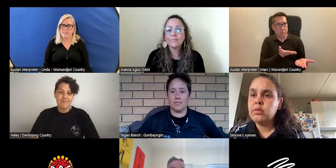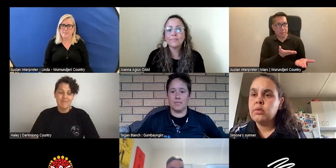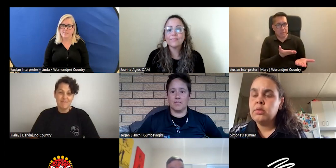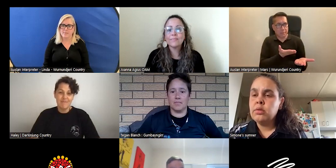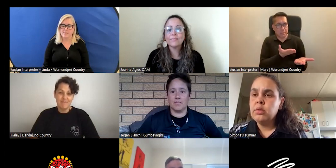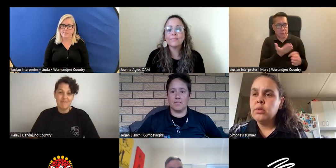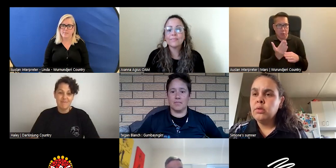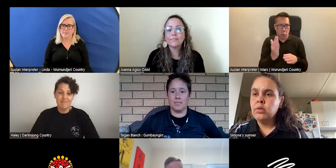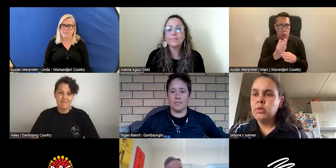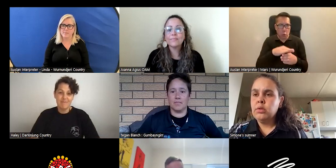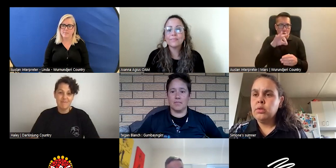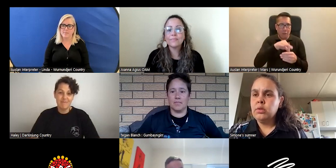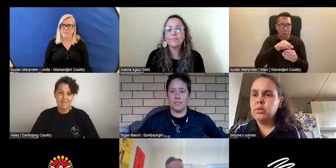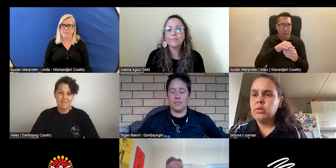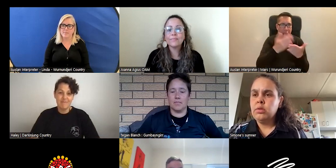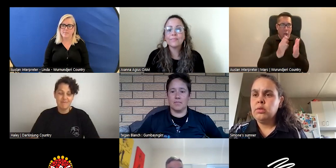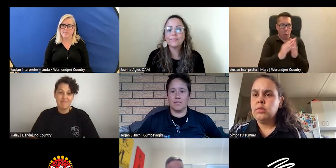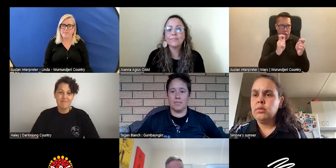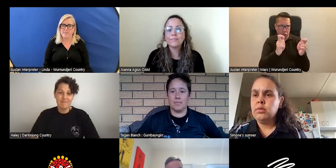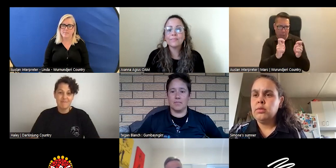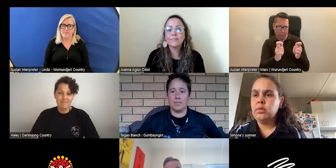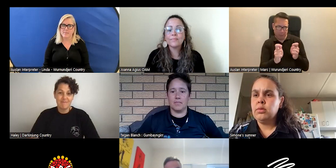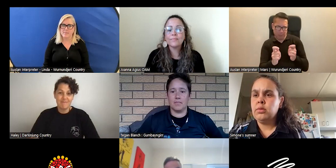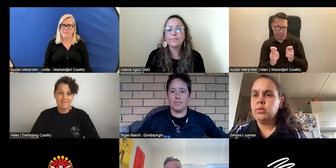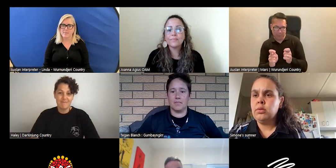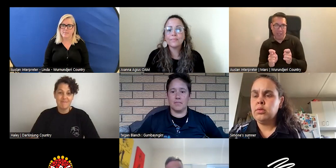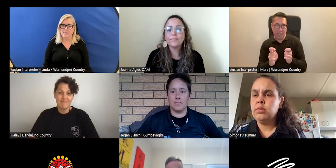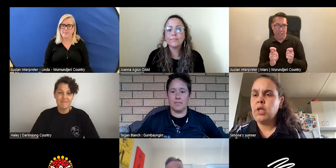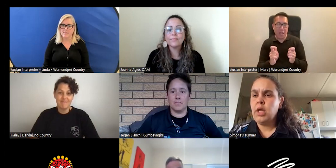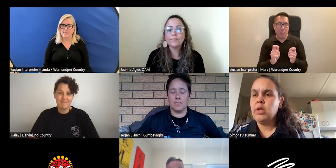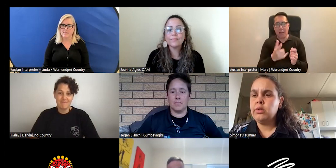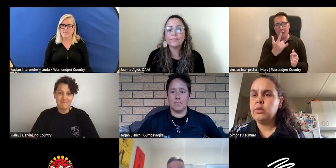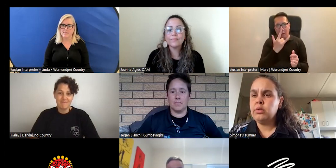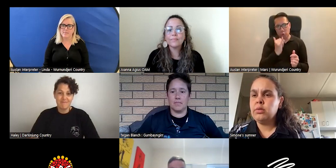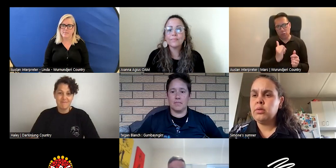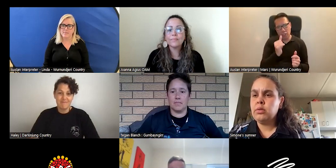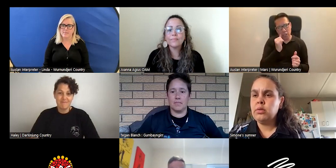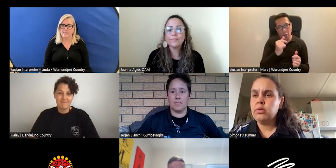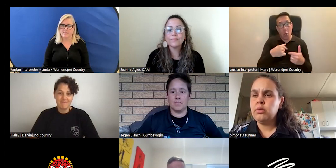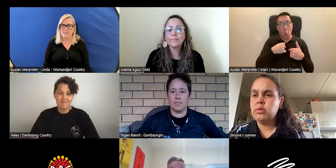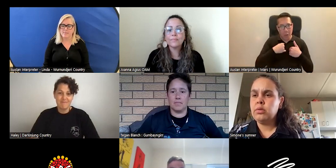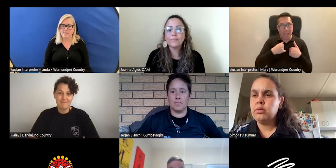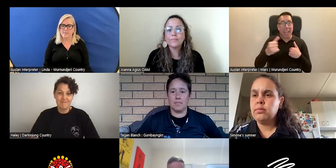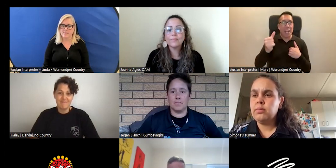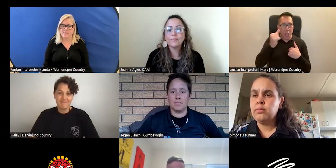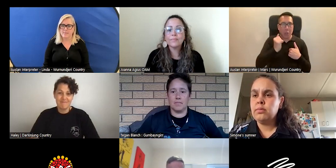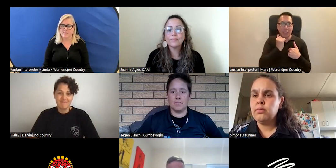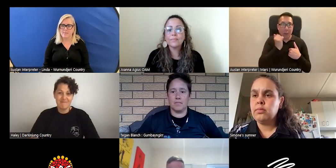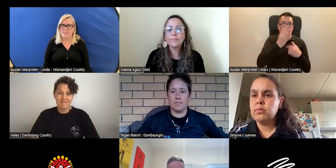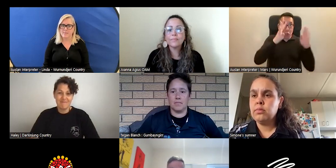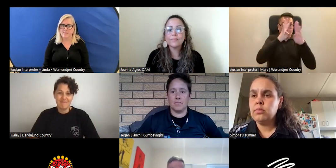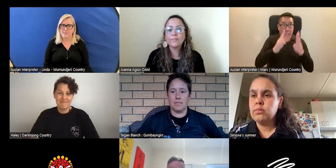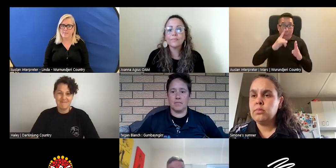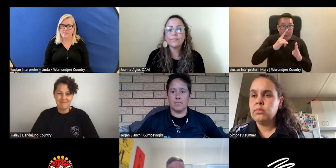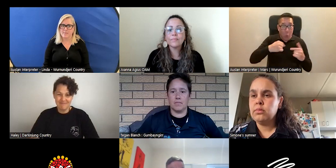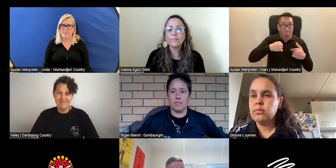the upcoming referendum's been shaped and formed. Unfortunately, you know, we know as Aboriginal and Torres Strait Islander people, we